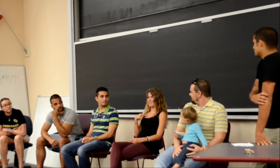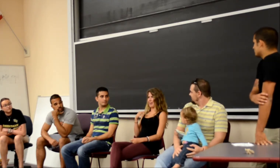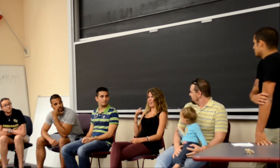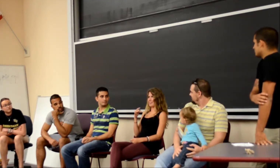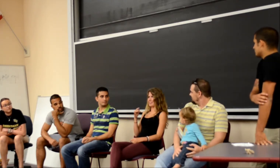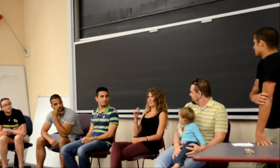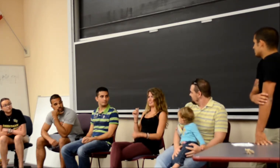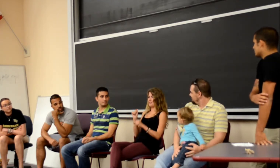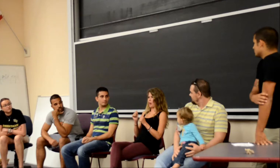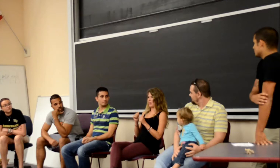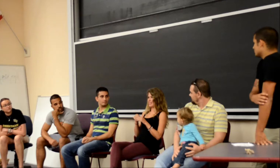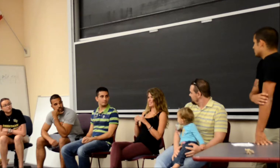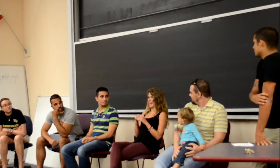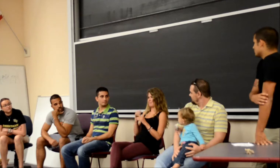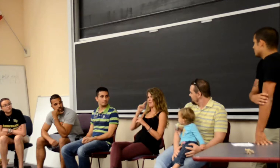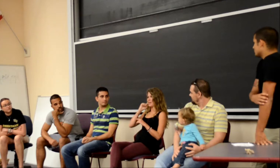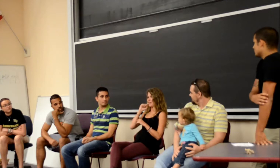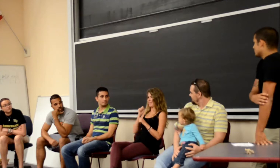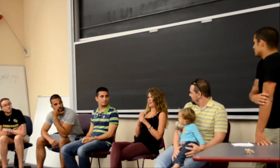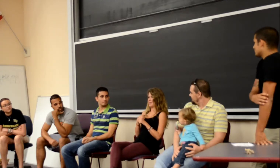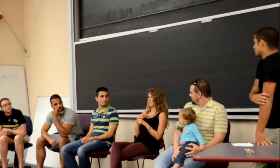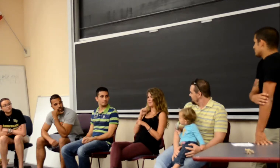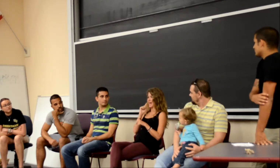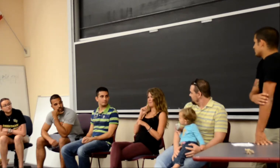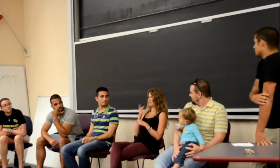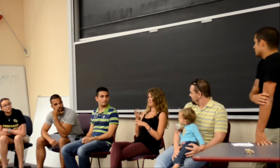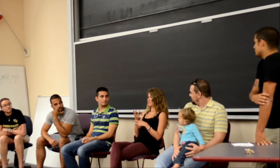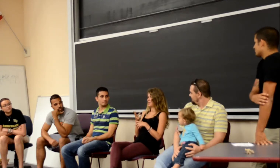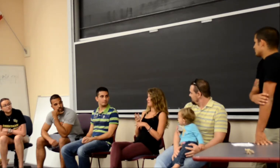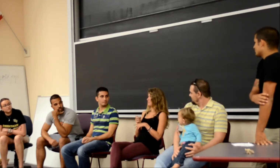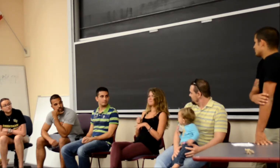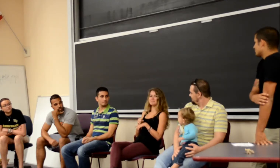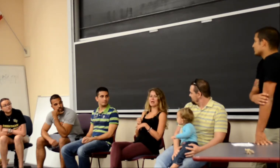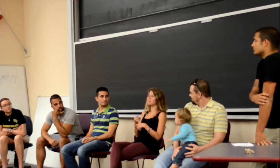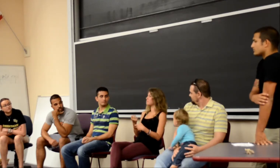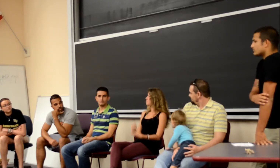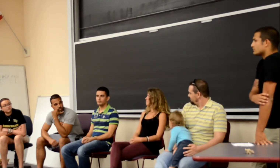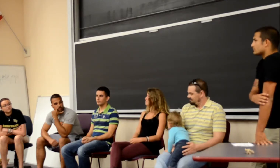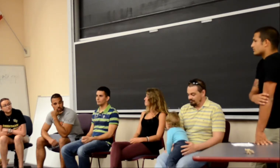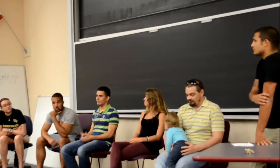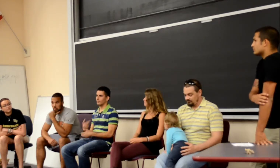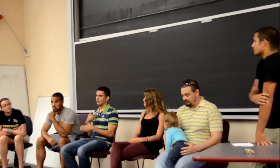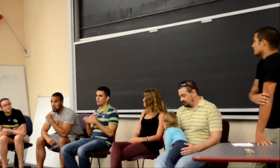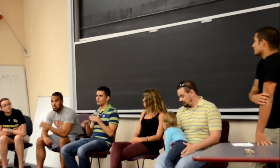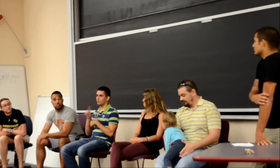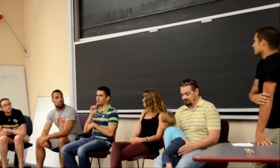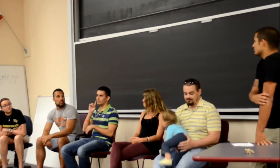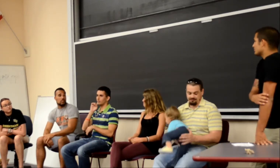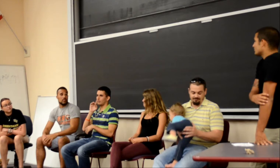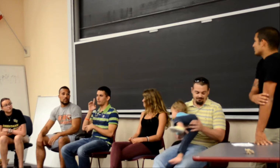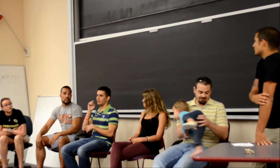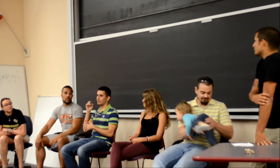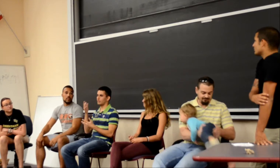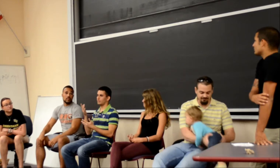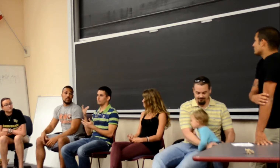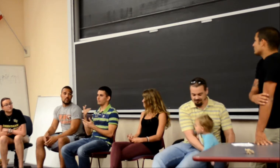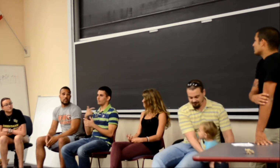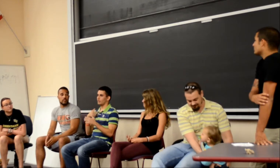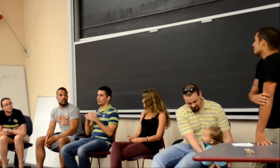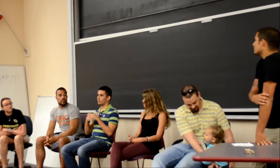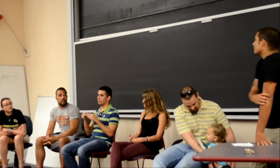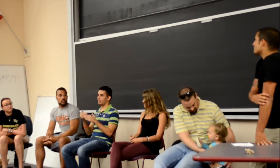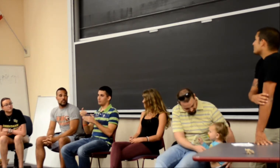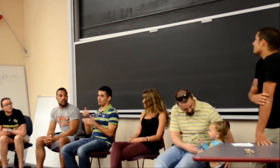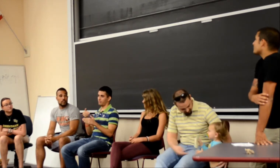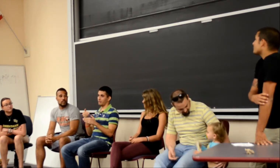I have like a deformity inside of my ear that like makes me deaf. So yeah. I was born deaf because